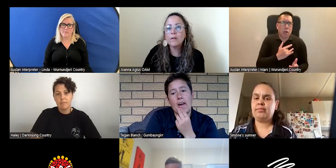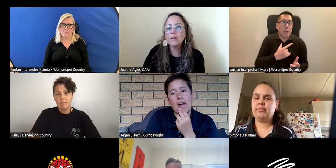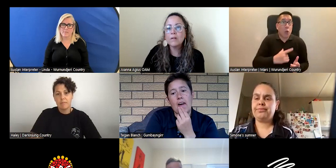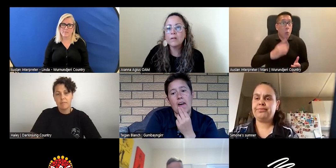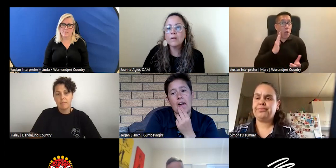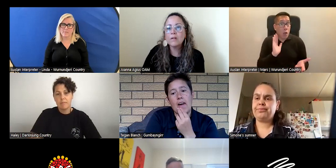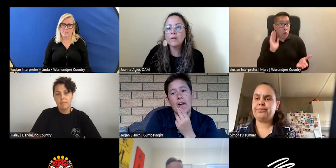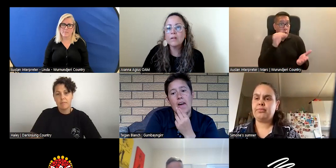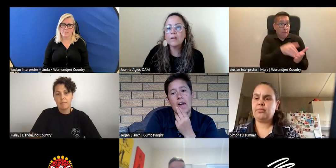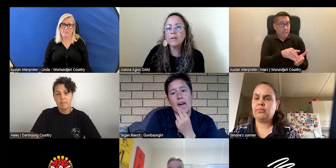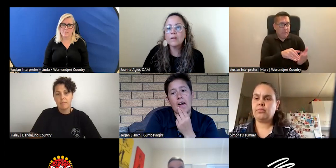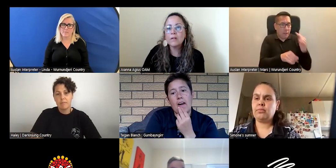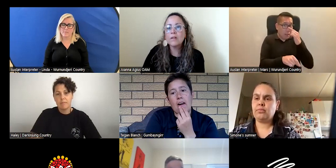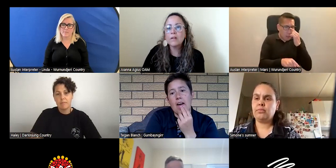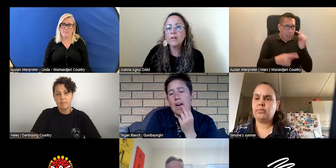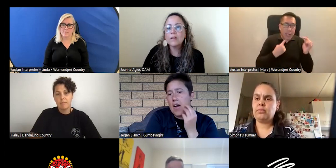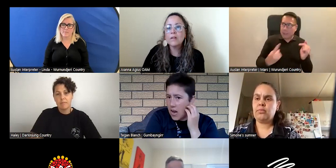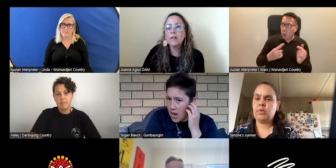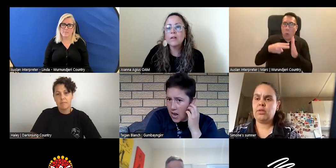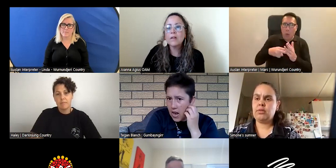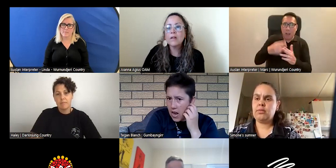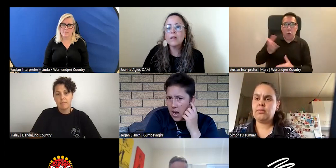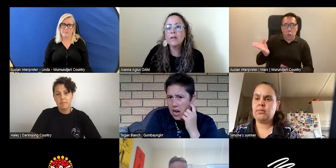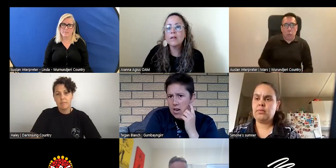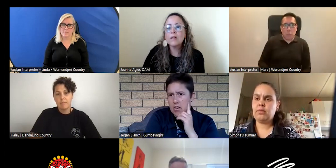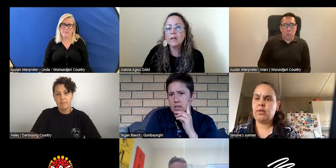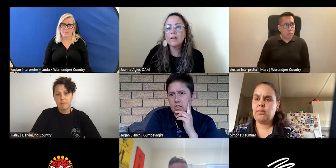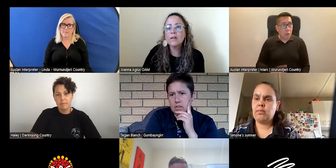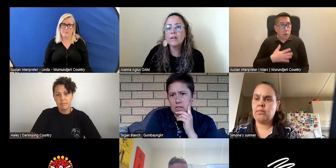they said they'd be waiting for me,